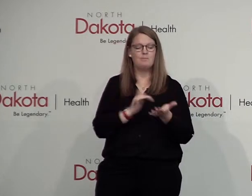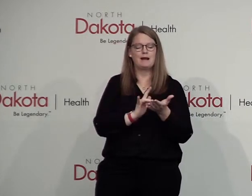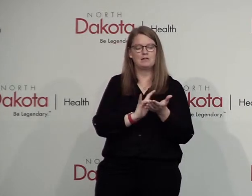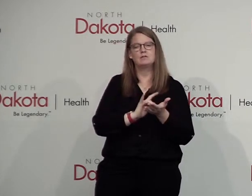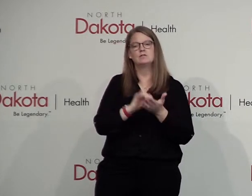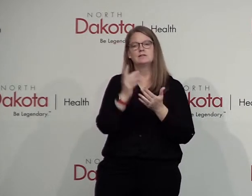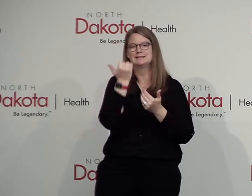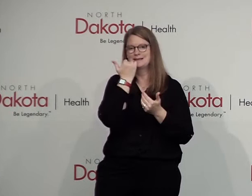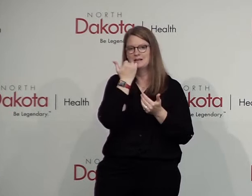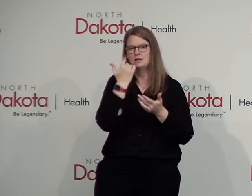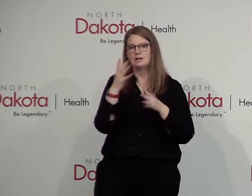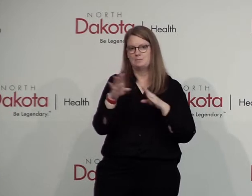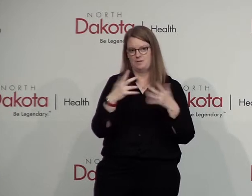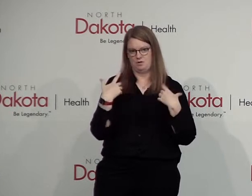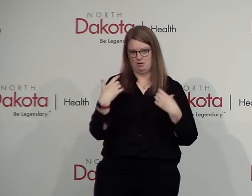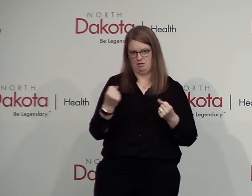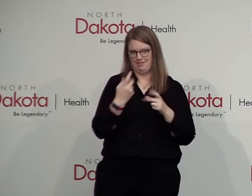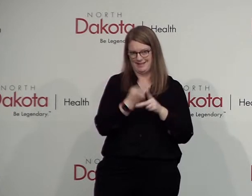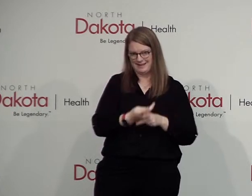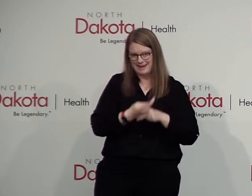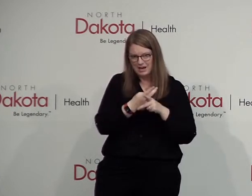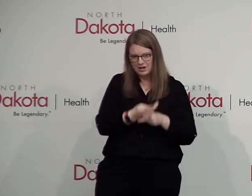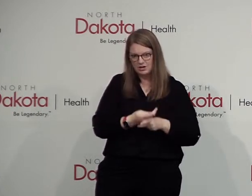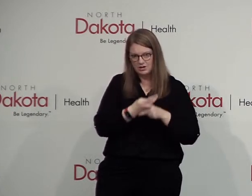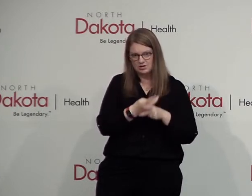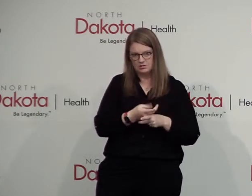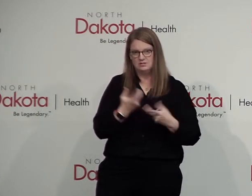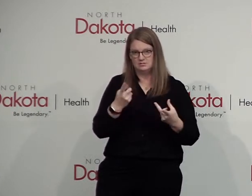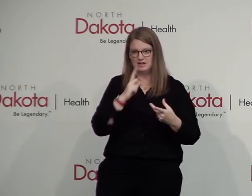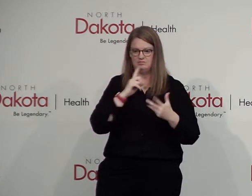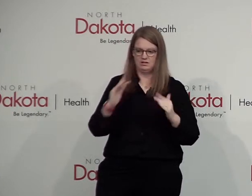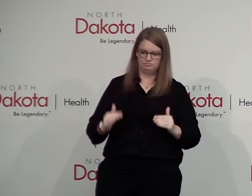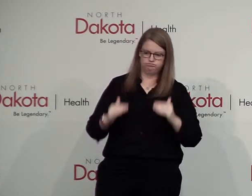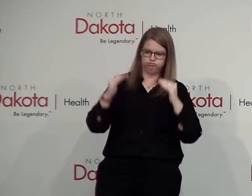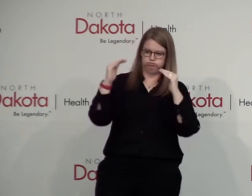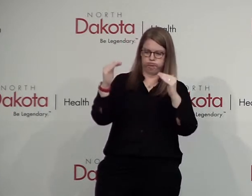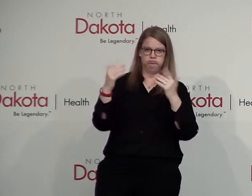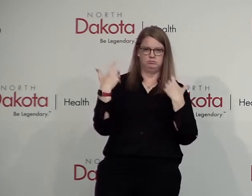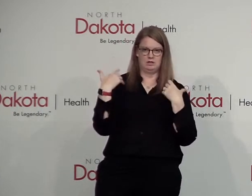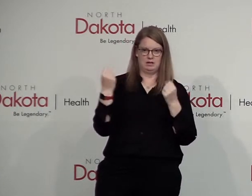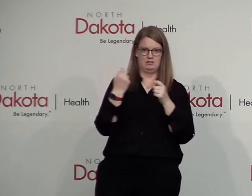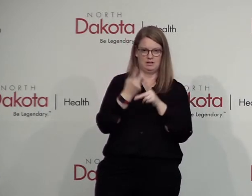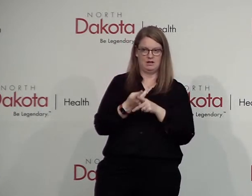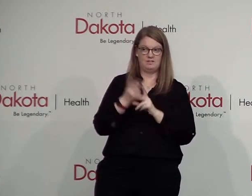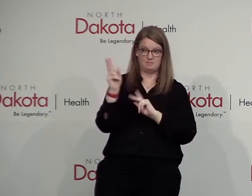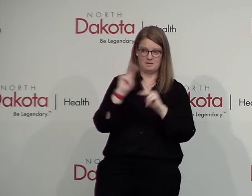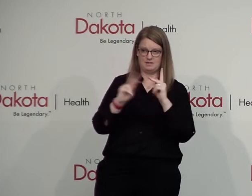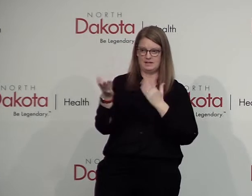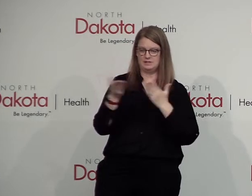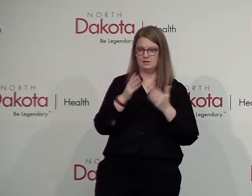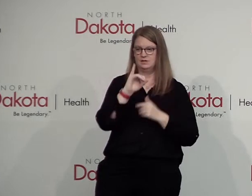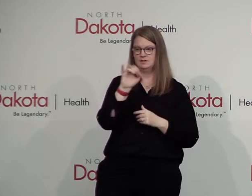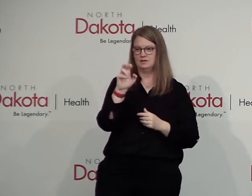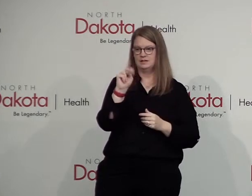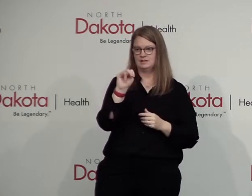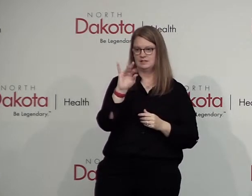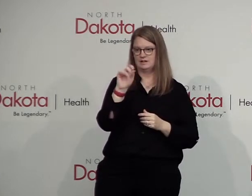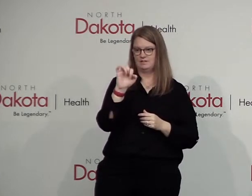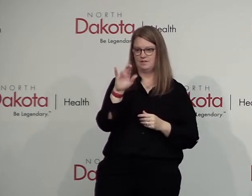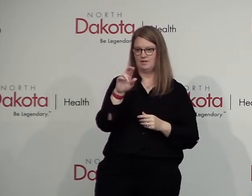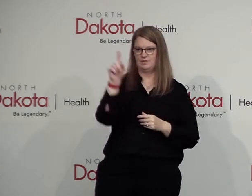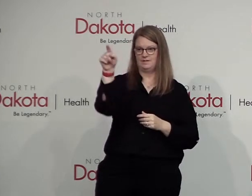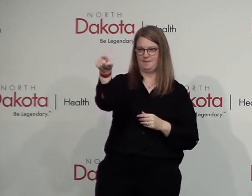the health and the health status of those they serve. So, Jennifer, I invite you,